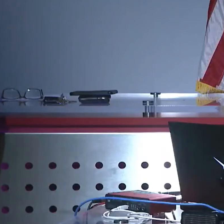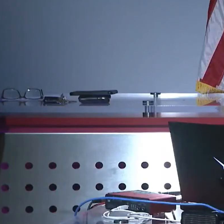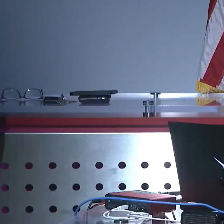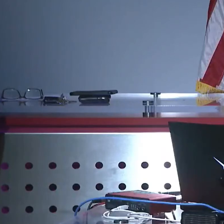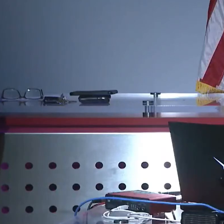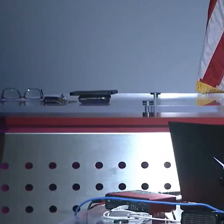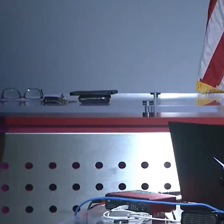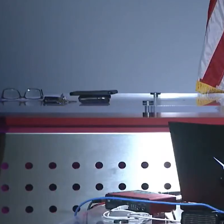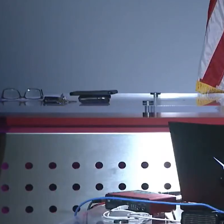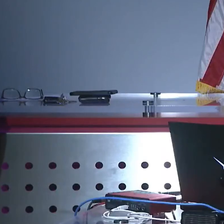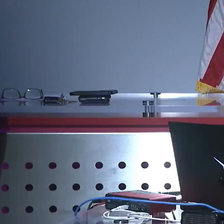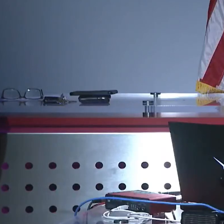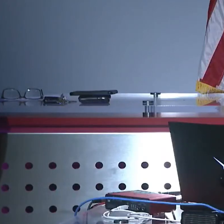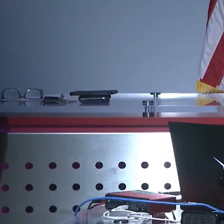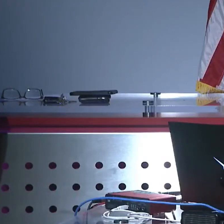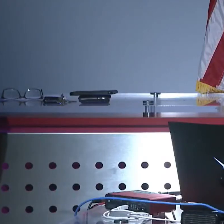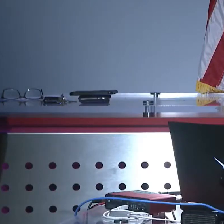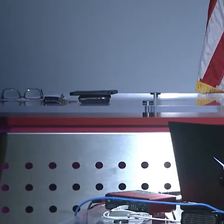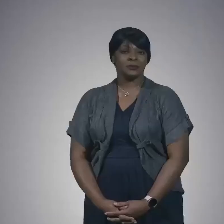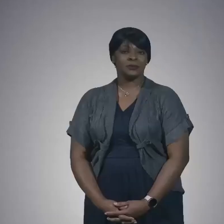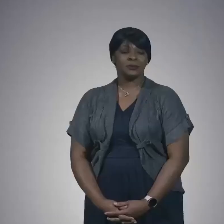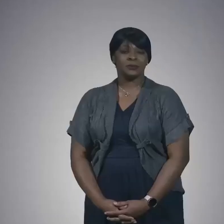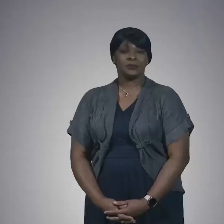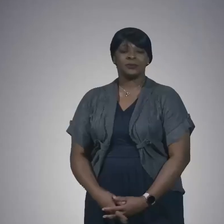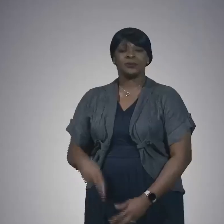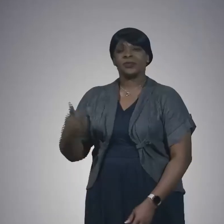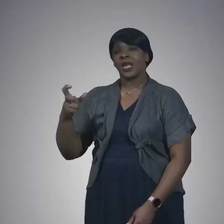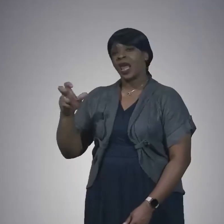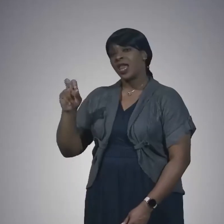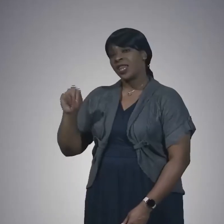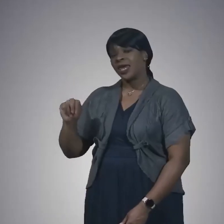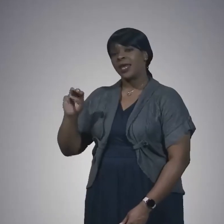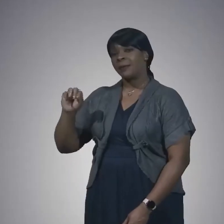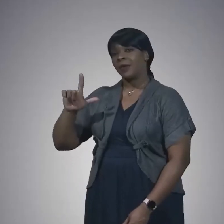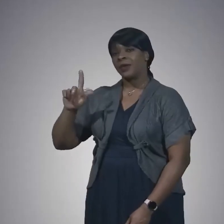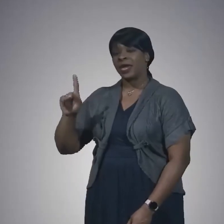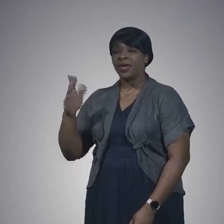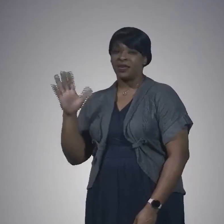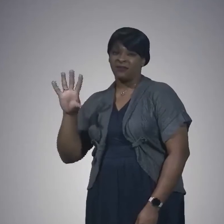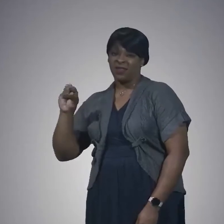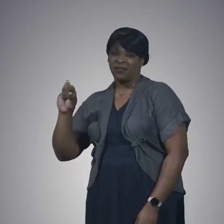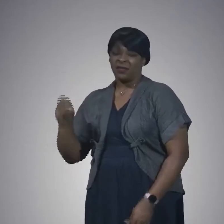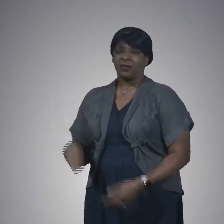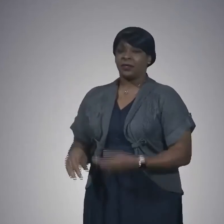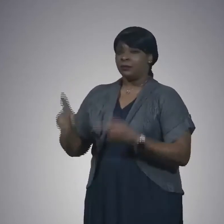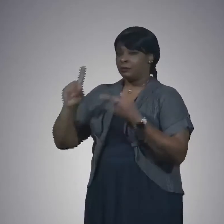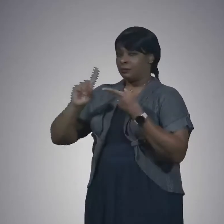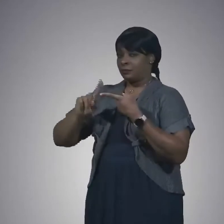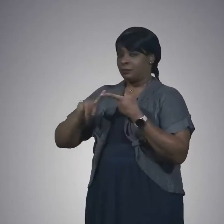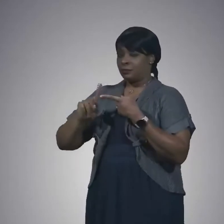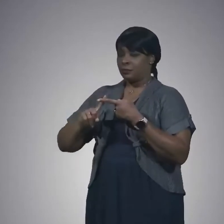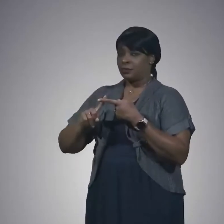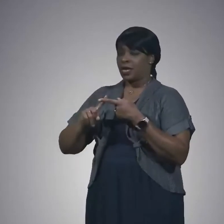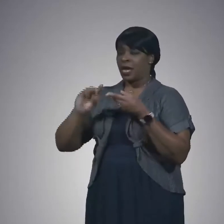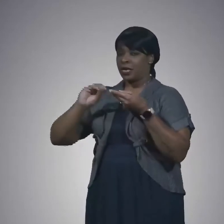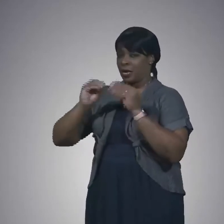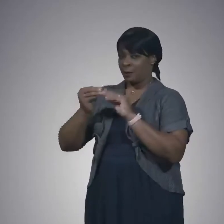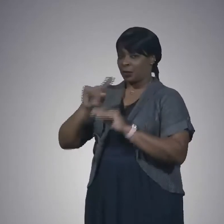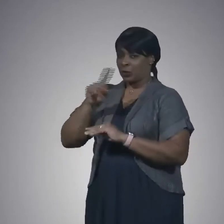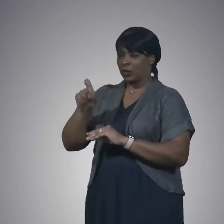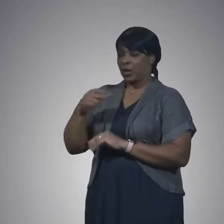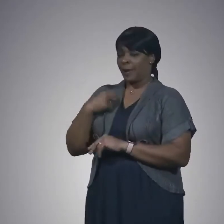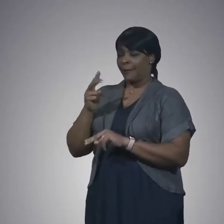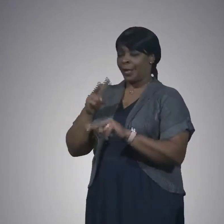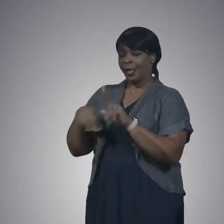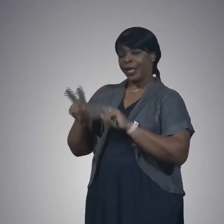Hannah Grabenstein, MLK 50. Hi, good afternoon. My first question is a numbers question. I was looking